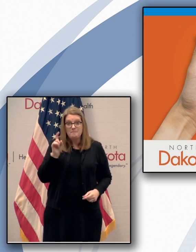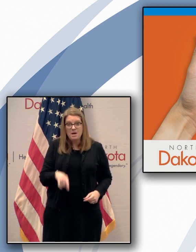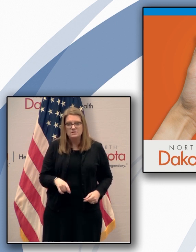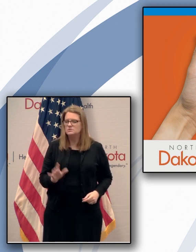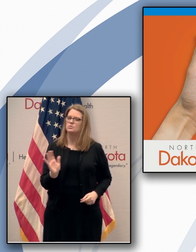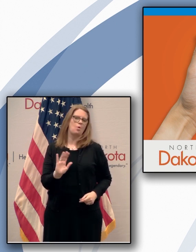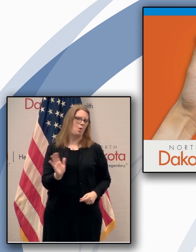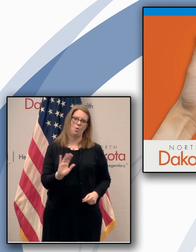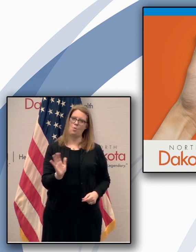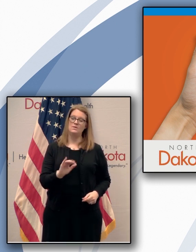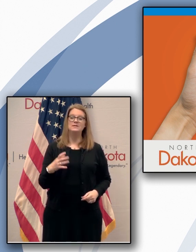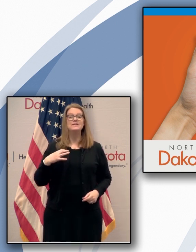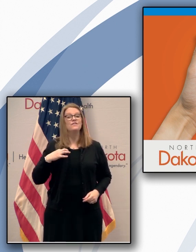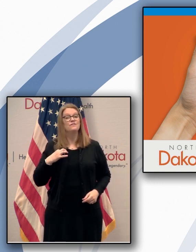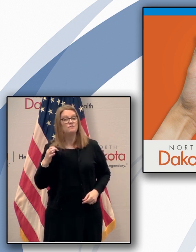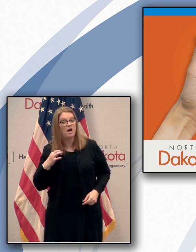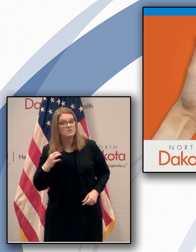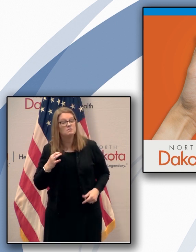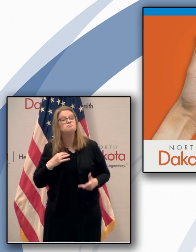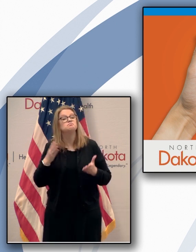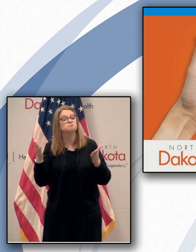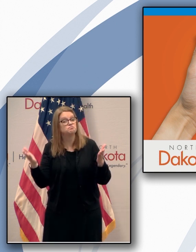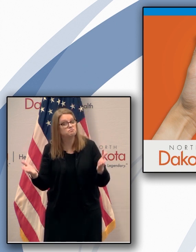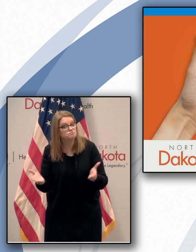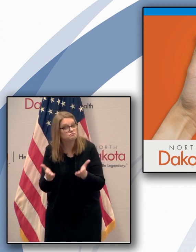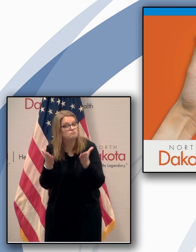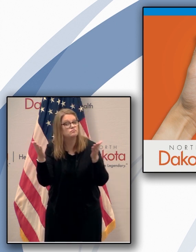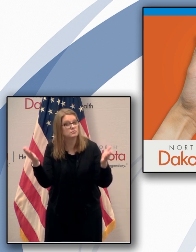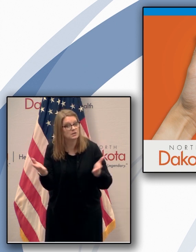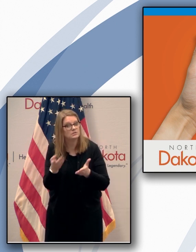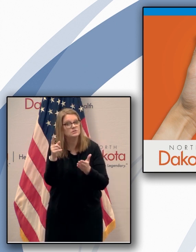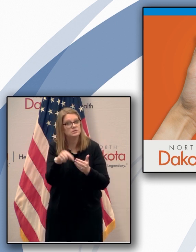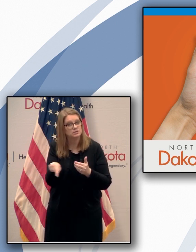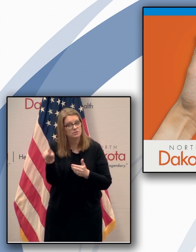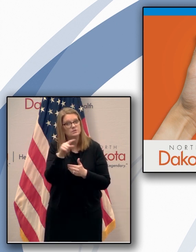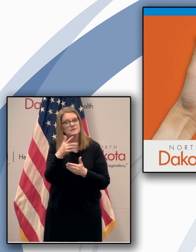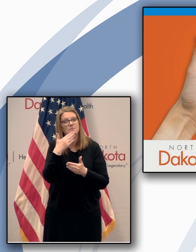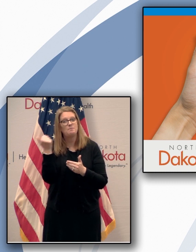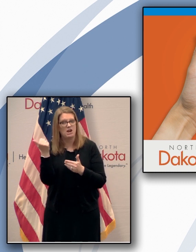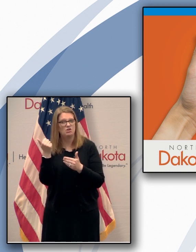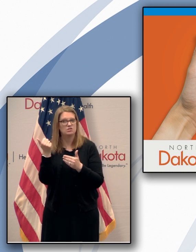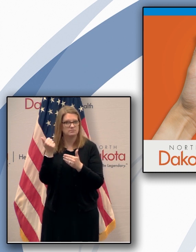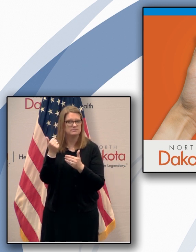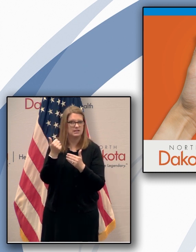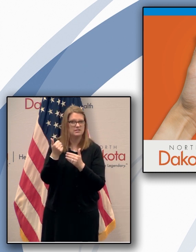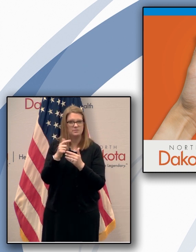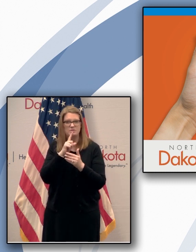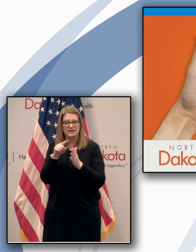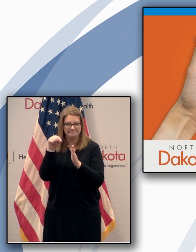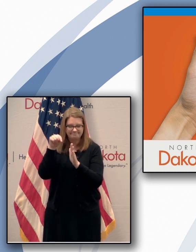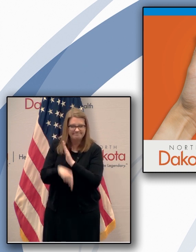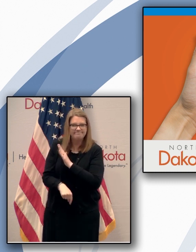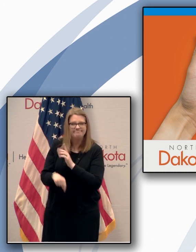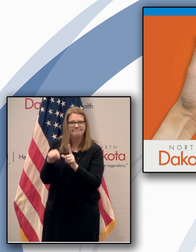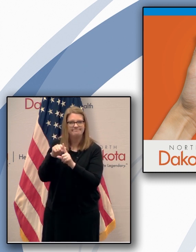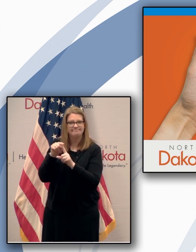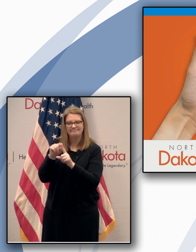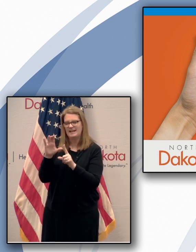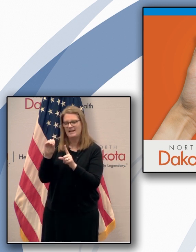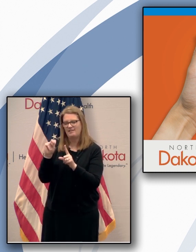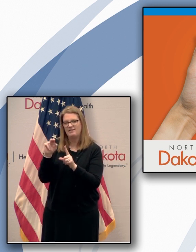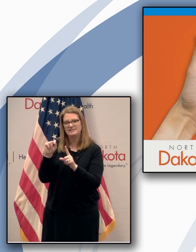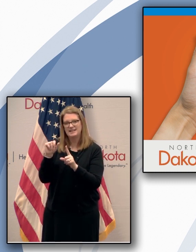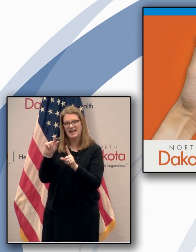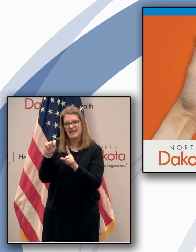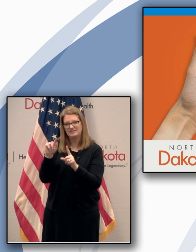want to highly encourage everyone to help us improve our ability in North Dakota to better scale and efficiently do contact tracing. This is one of the things that's going to allow